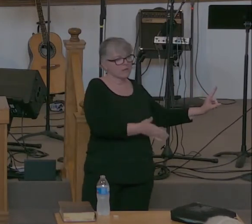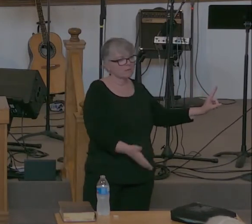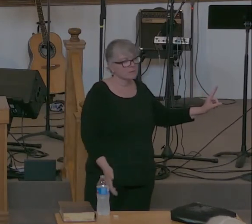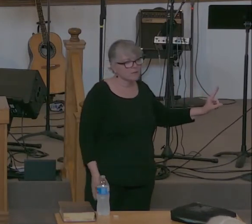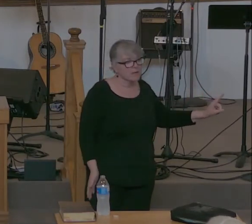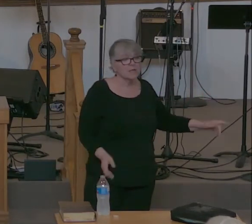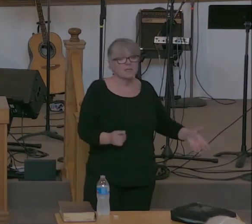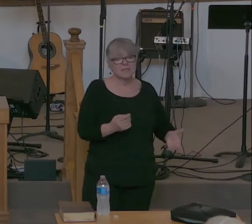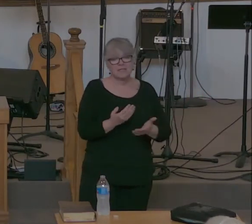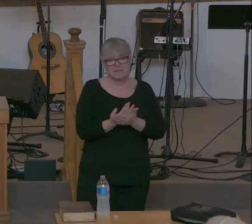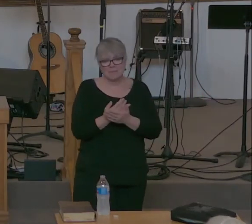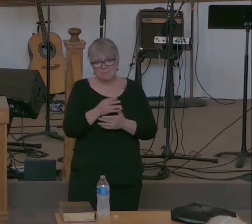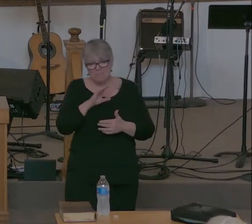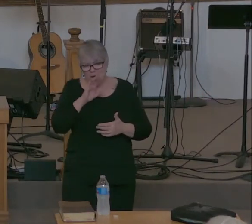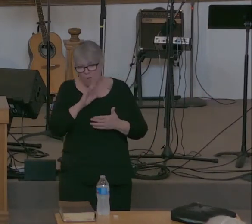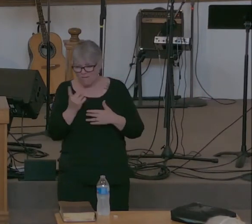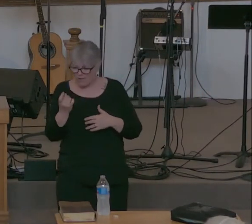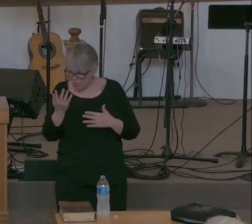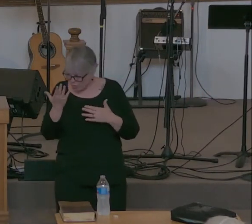Sometimes my wife says, why do you watch that?